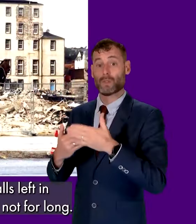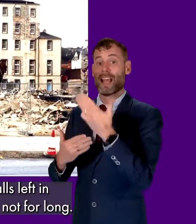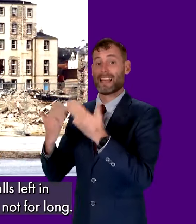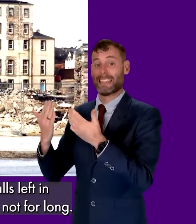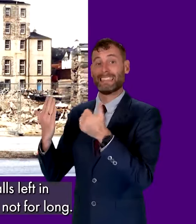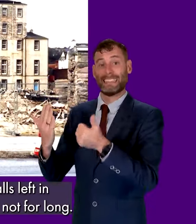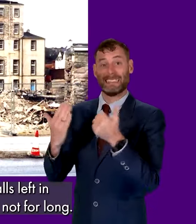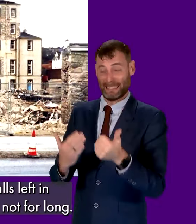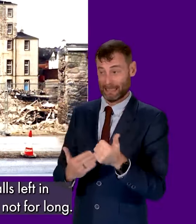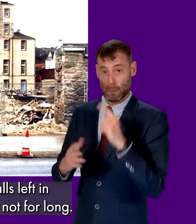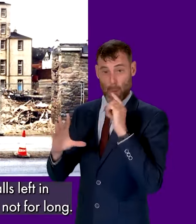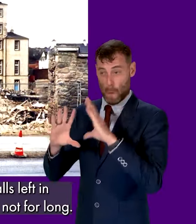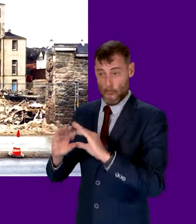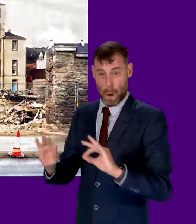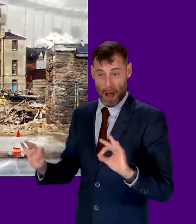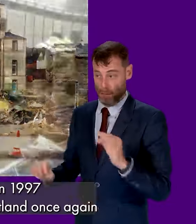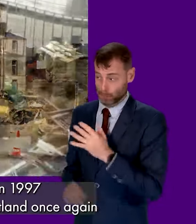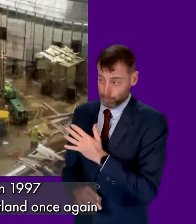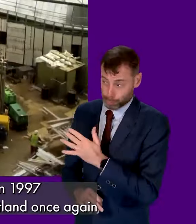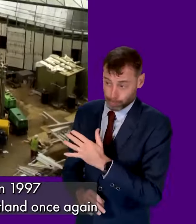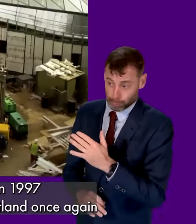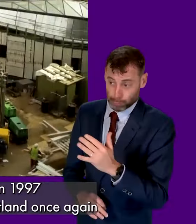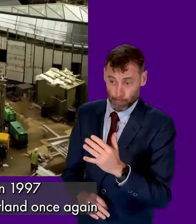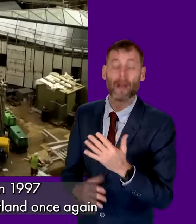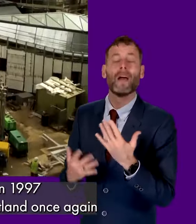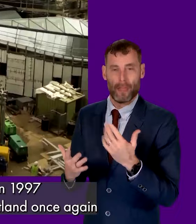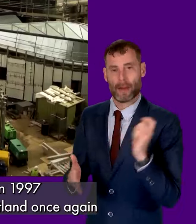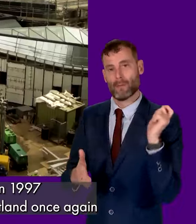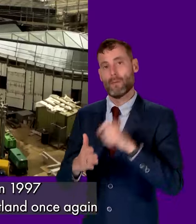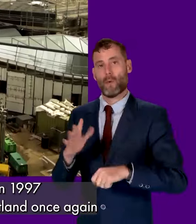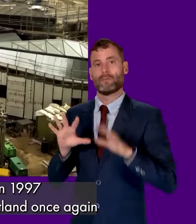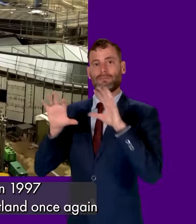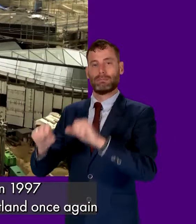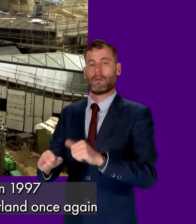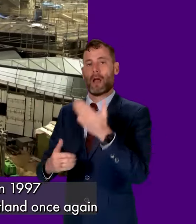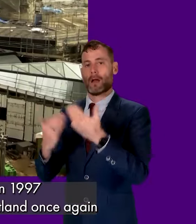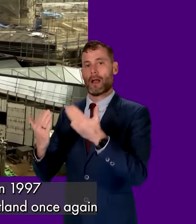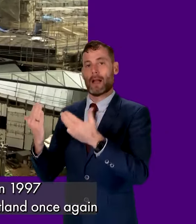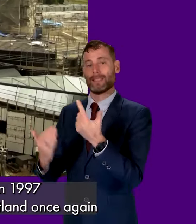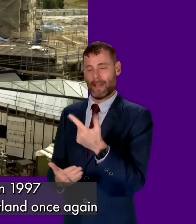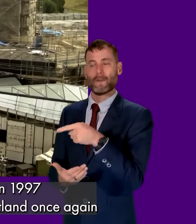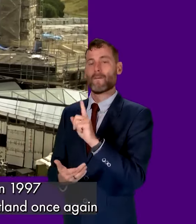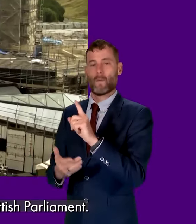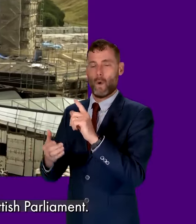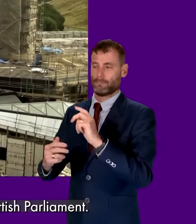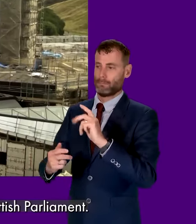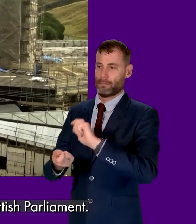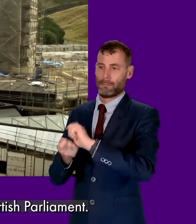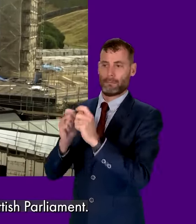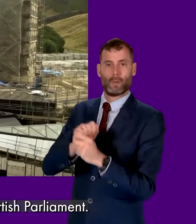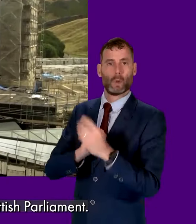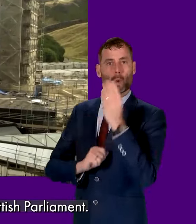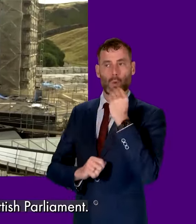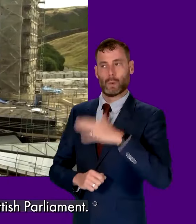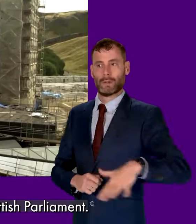silence to wander, though not for long. It was acquired in 1997 to serve the people of Scotland once again, the home of